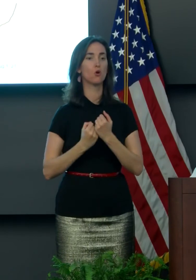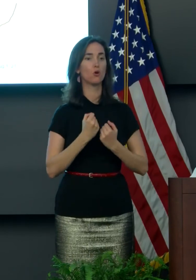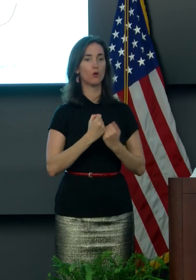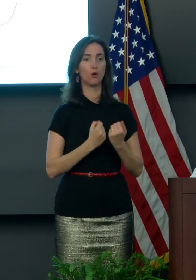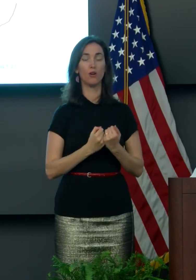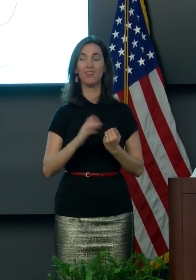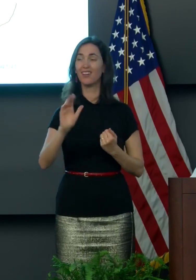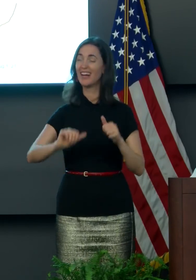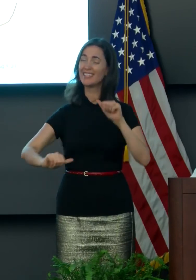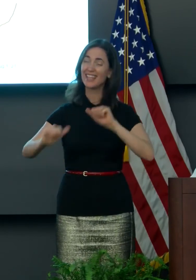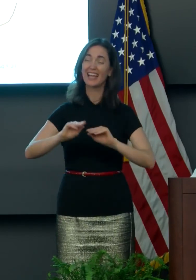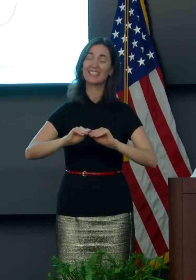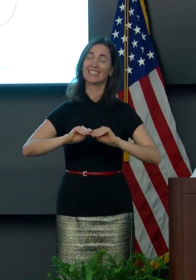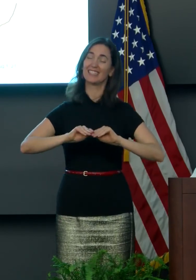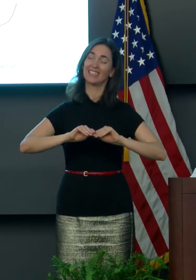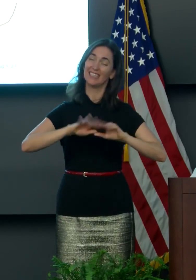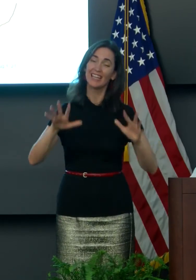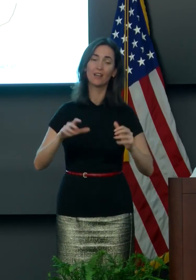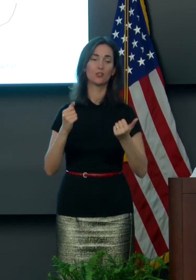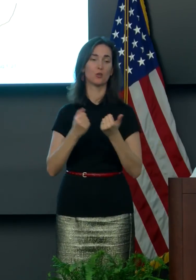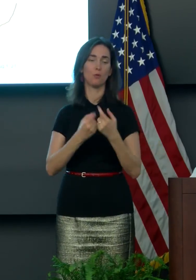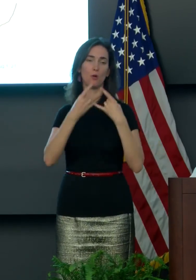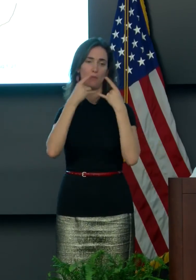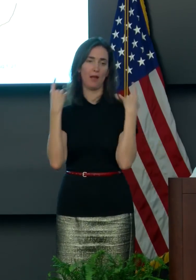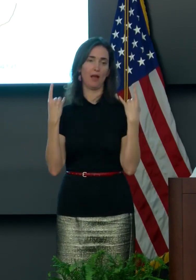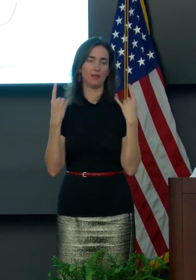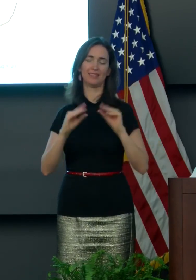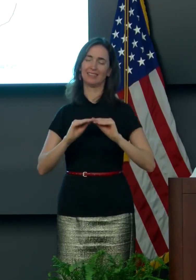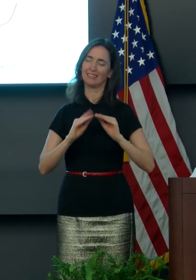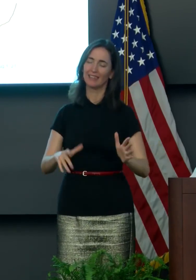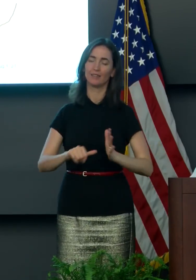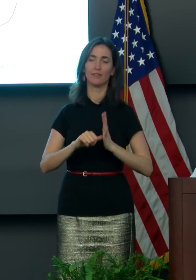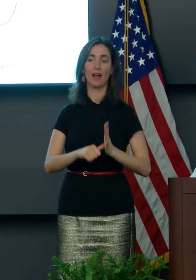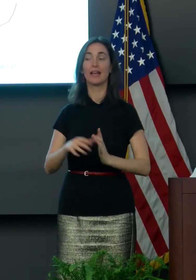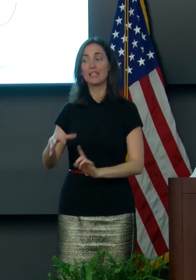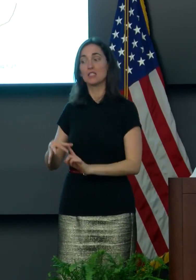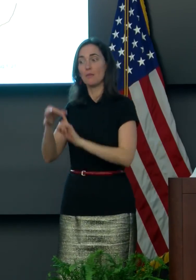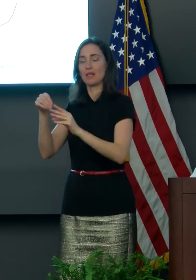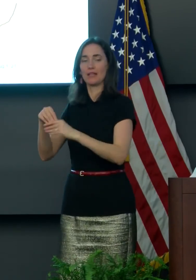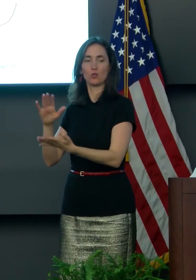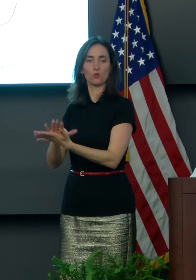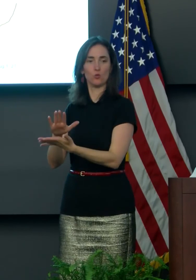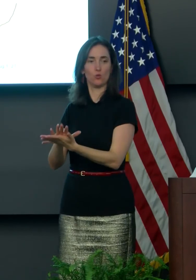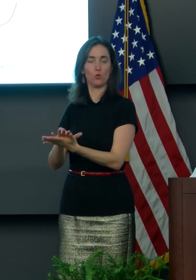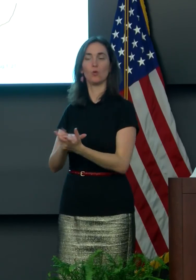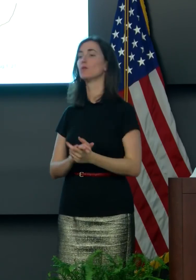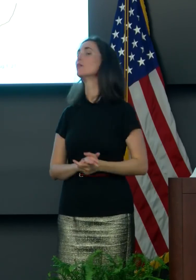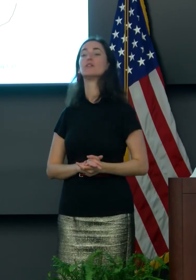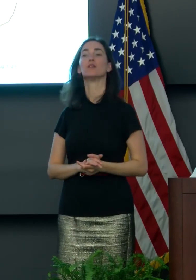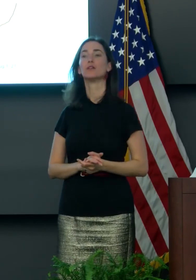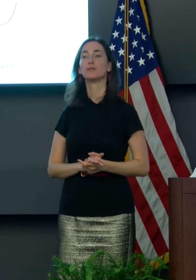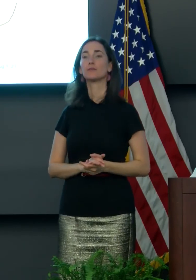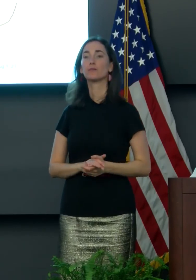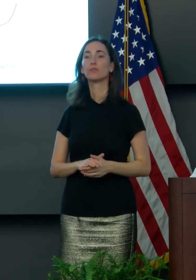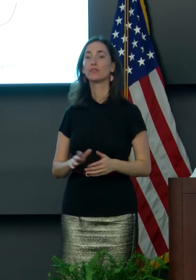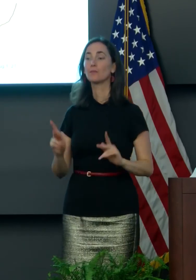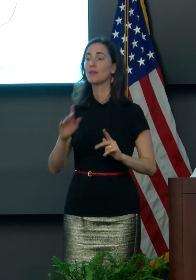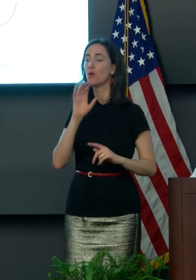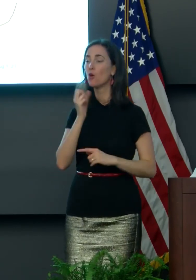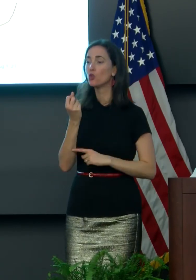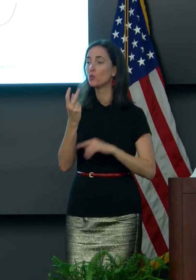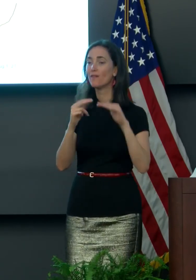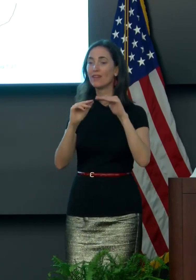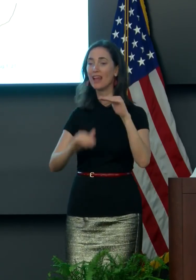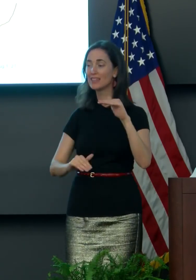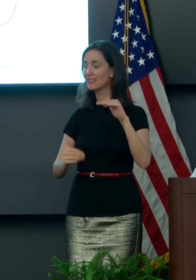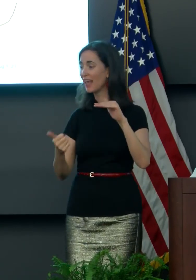and emphatically on the side of masking, especially in schools. When you know that nobody under 12 has received a